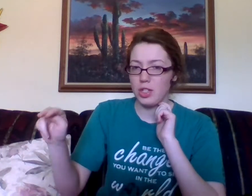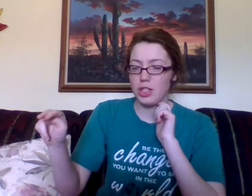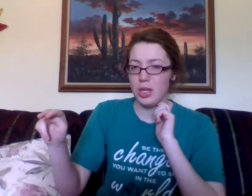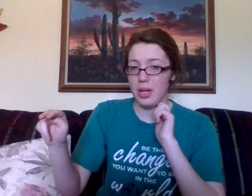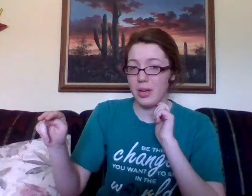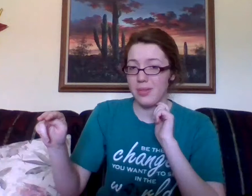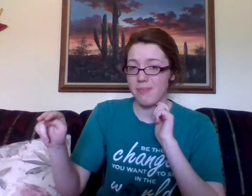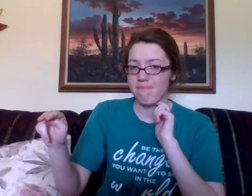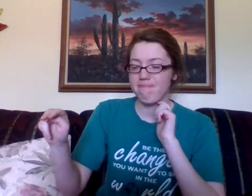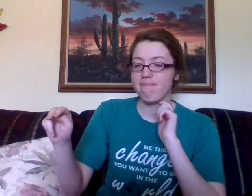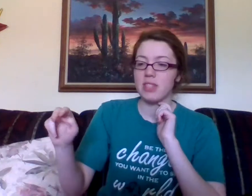proportion.